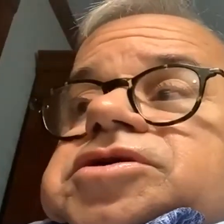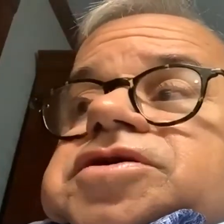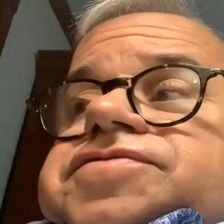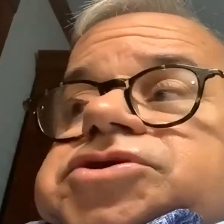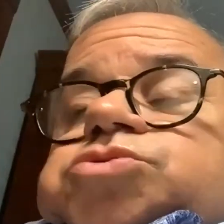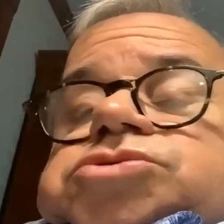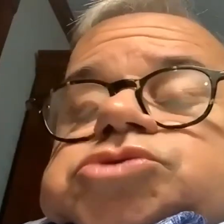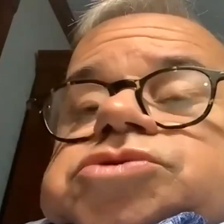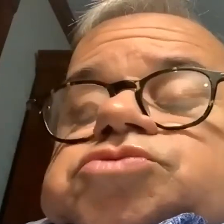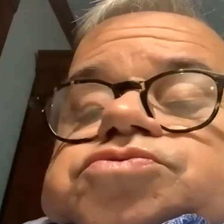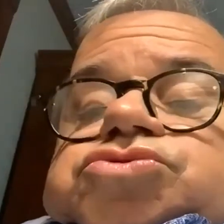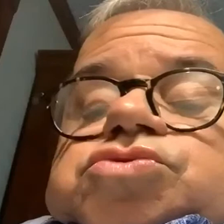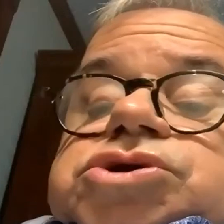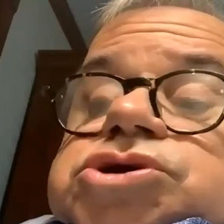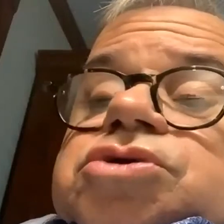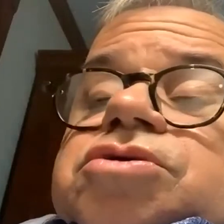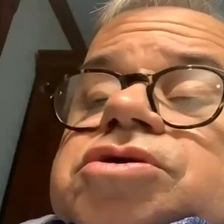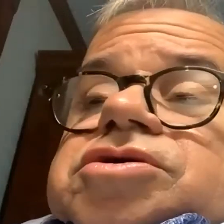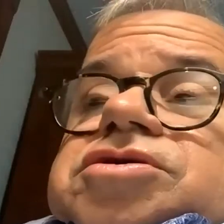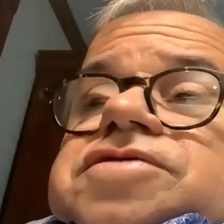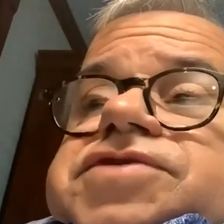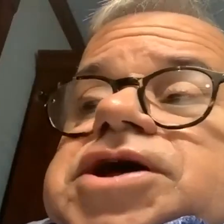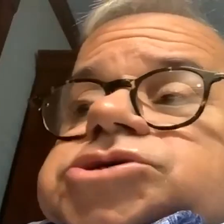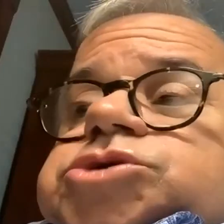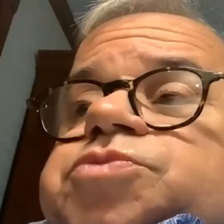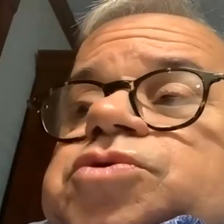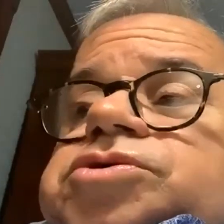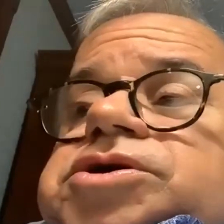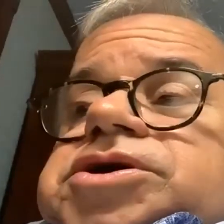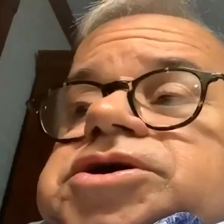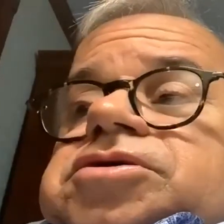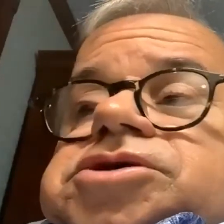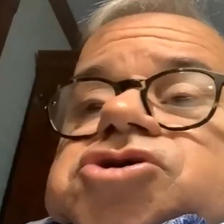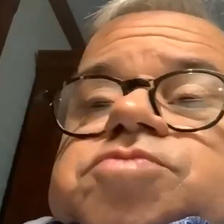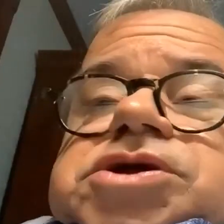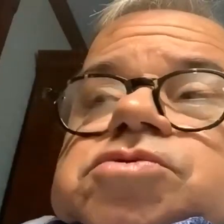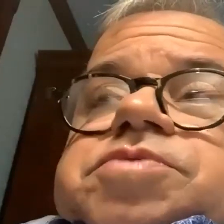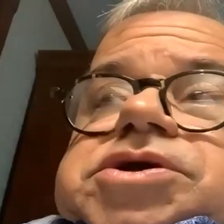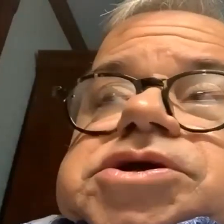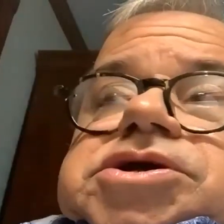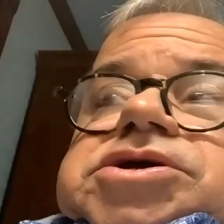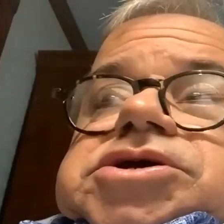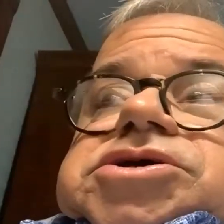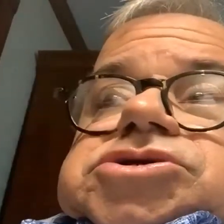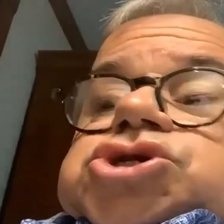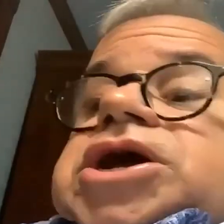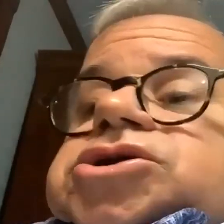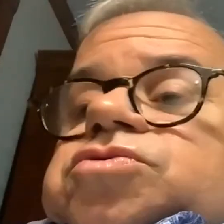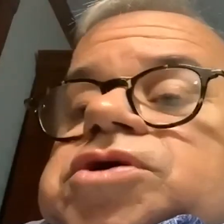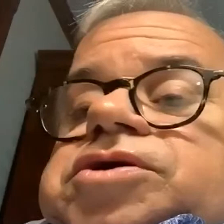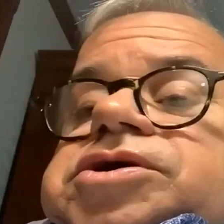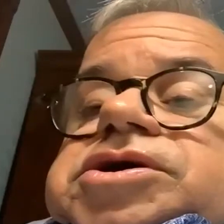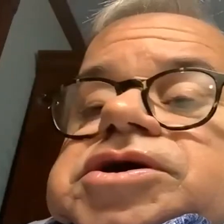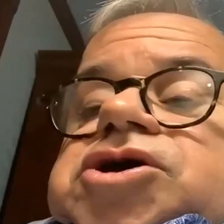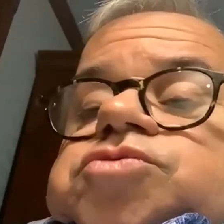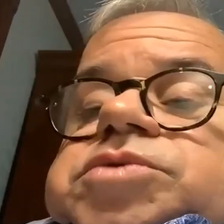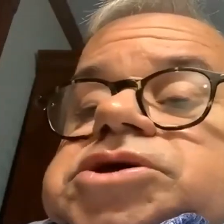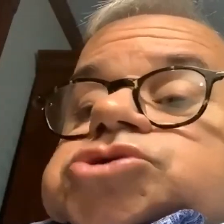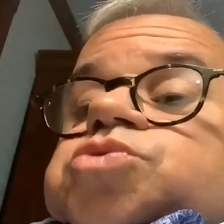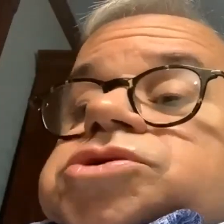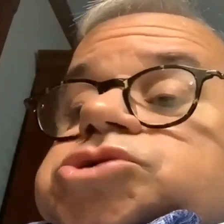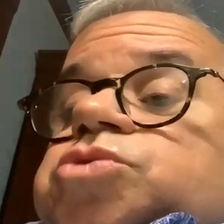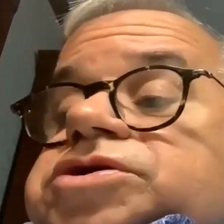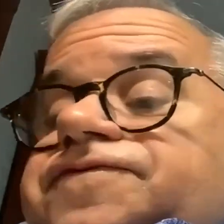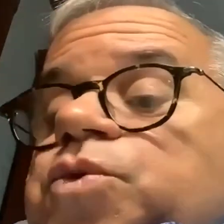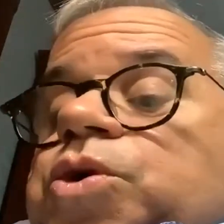meeting of the 2023 year of the Access Board. Our next meeting will be in January as we